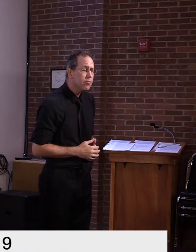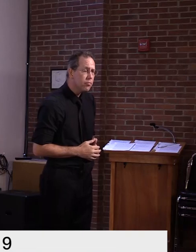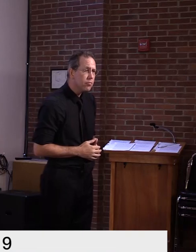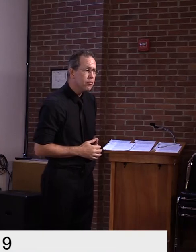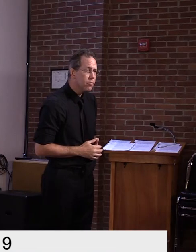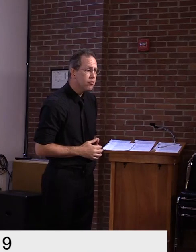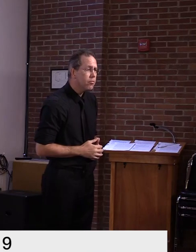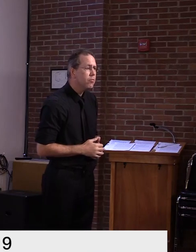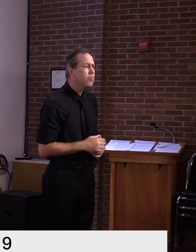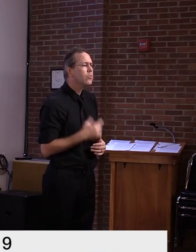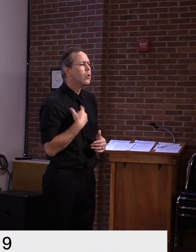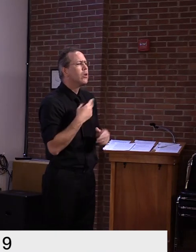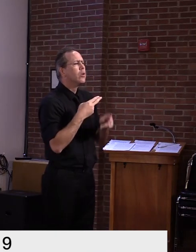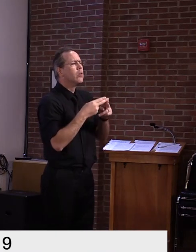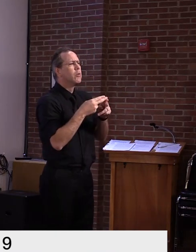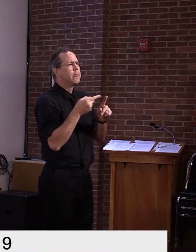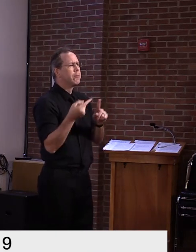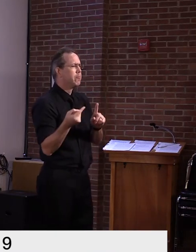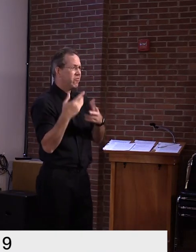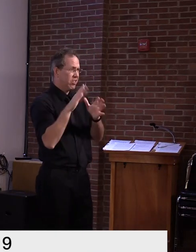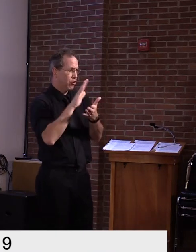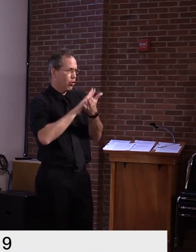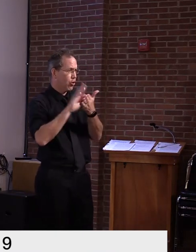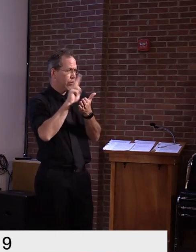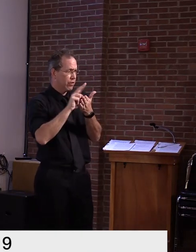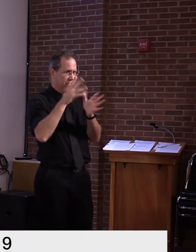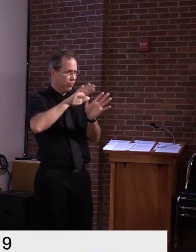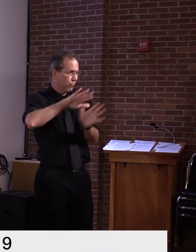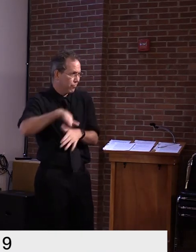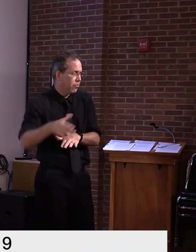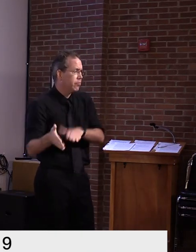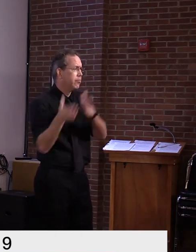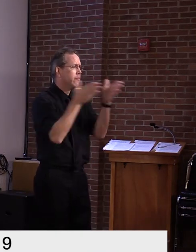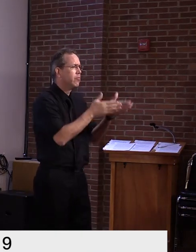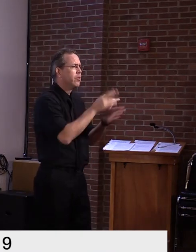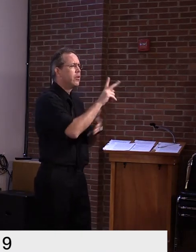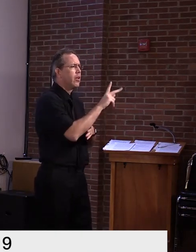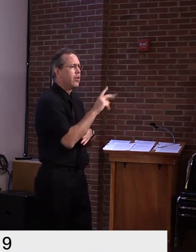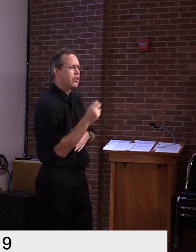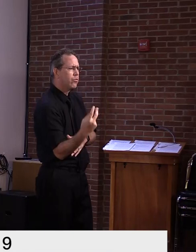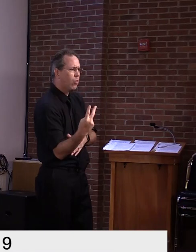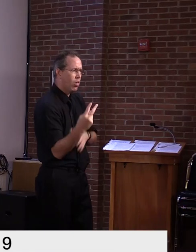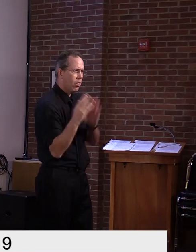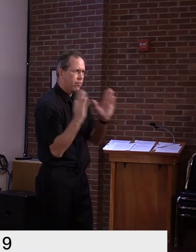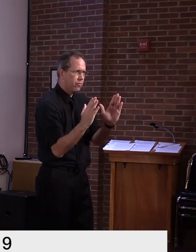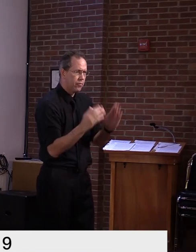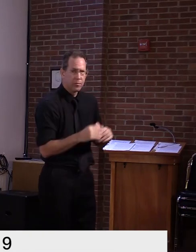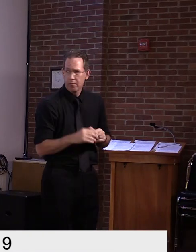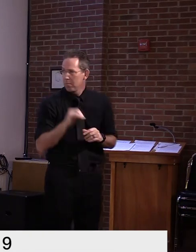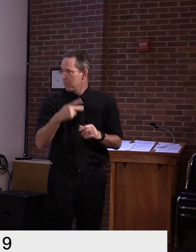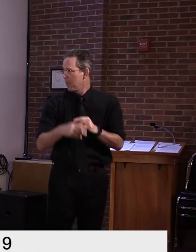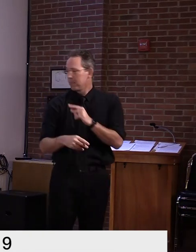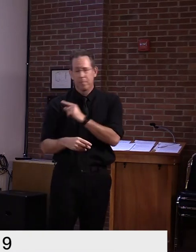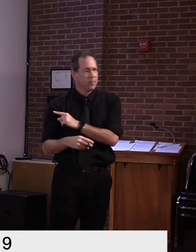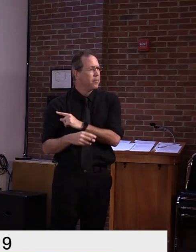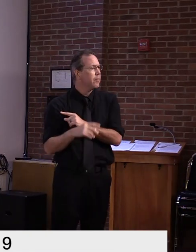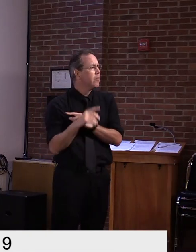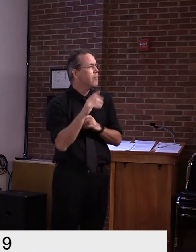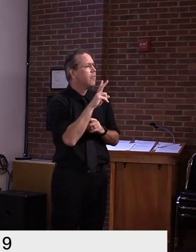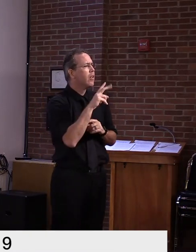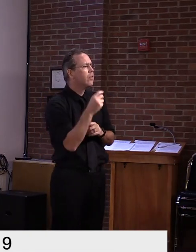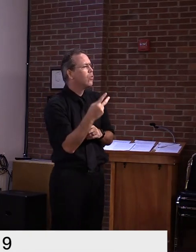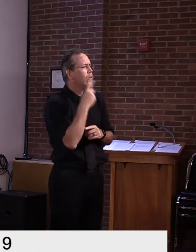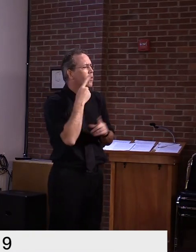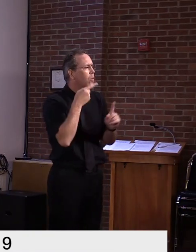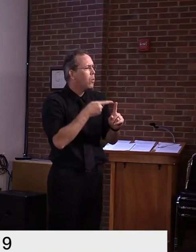K through 12 reopening. We have here a map that we have created. It's going to be an interactive map that we will make public that shows